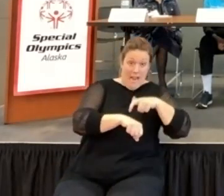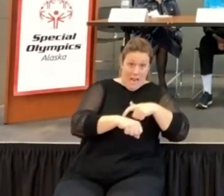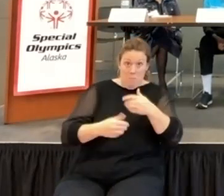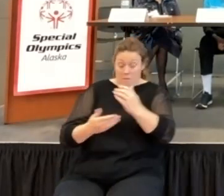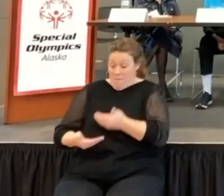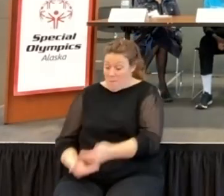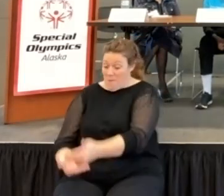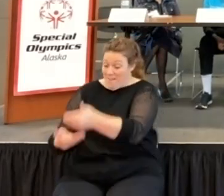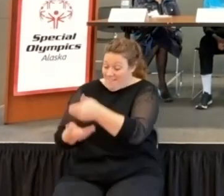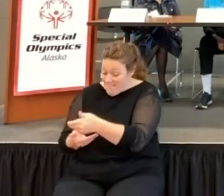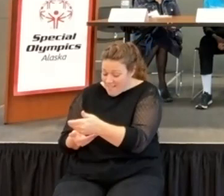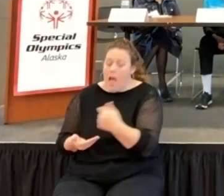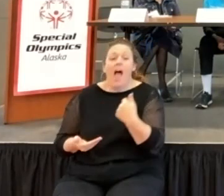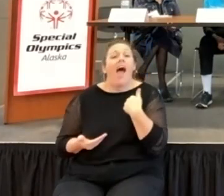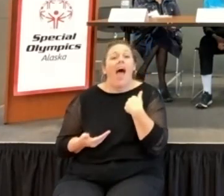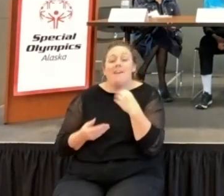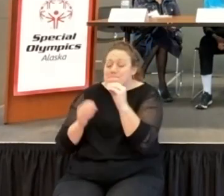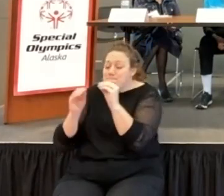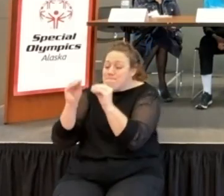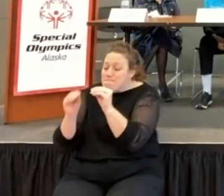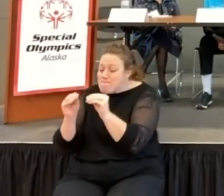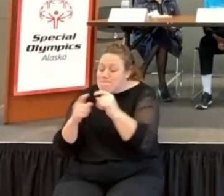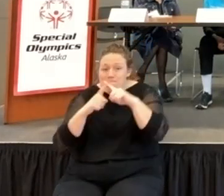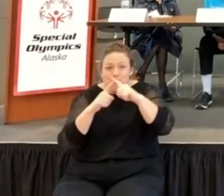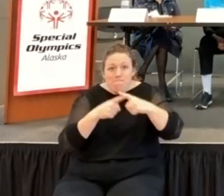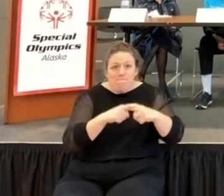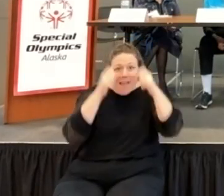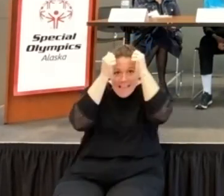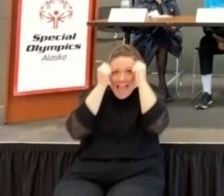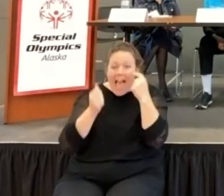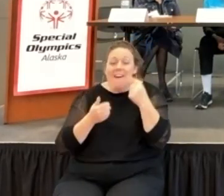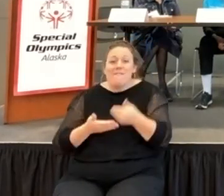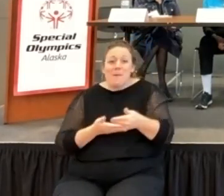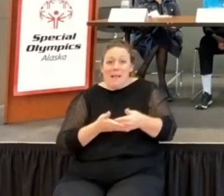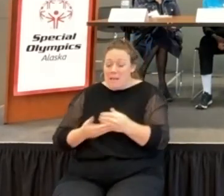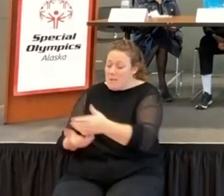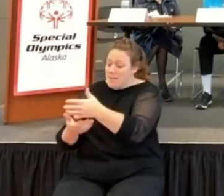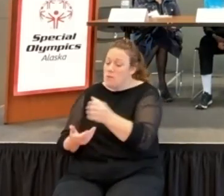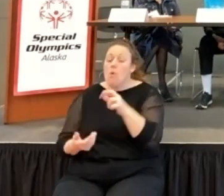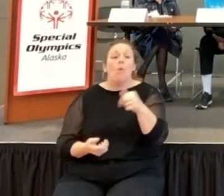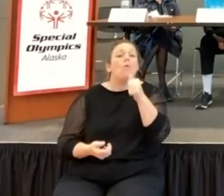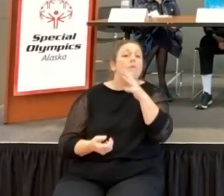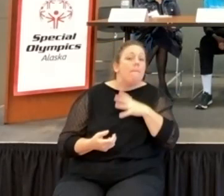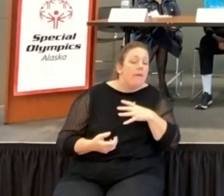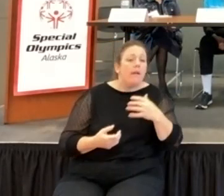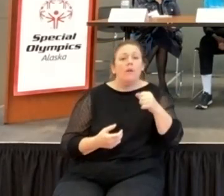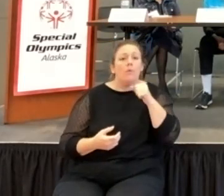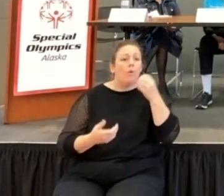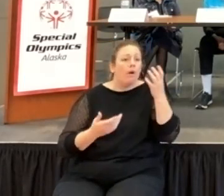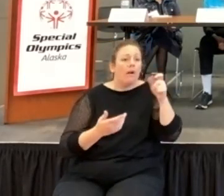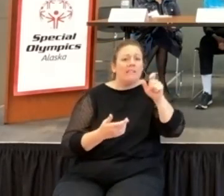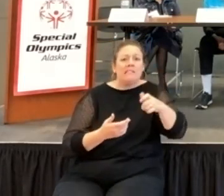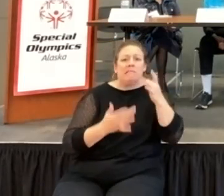me. Or whether I'm knitting a knocker for a woman who's lost her breast. The mental health of